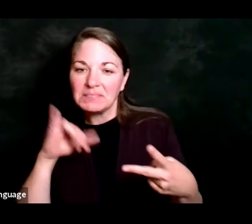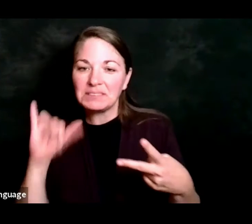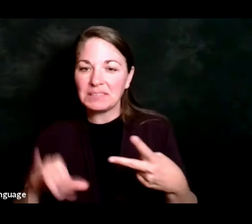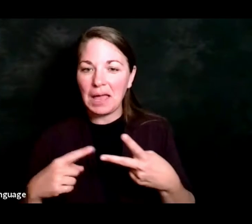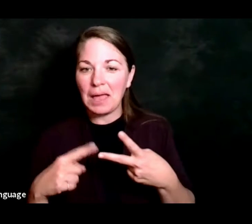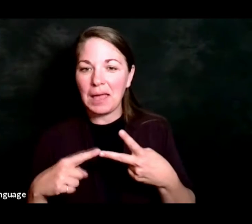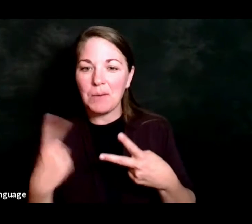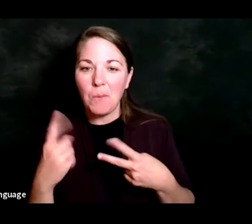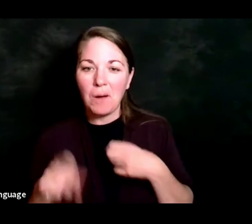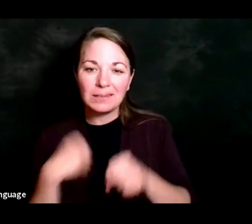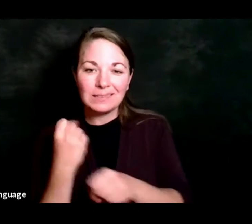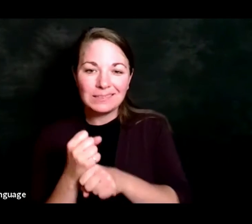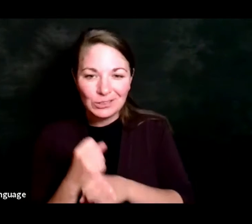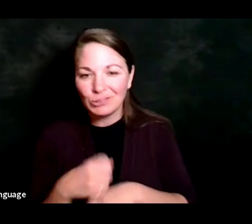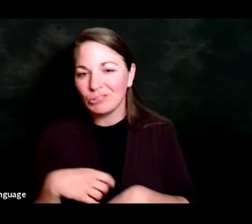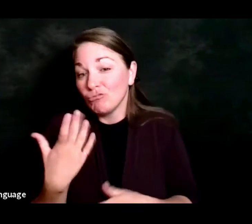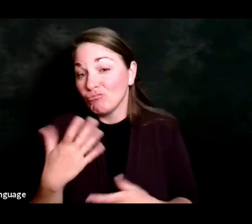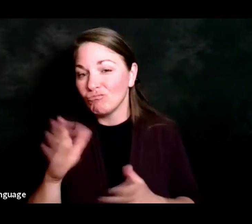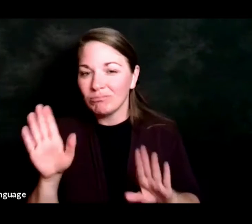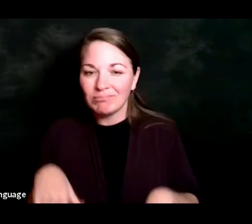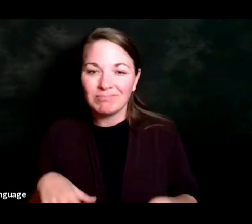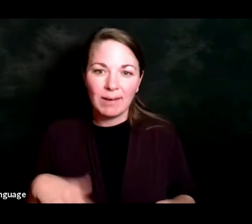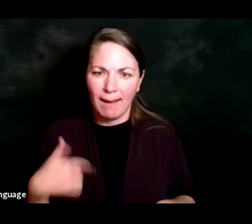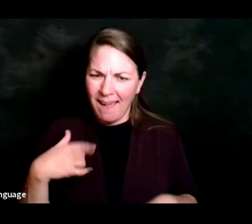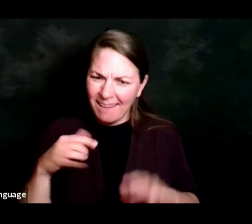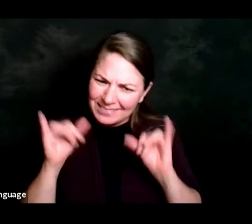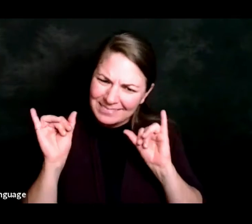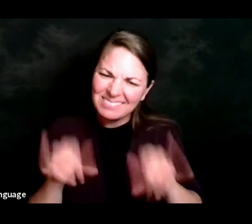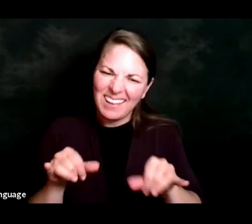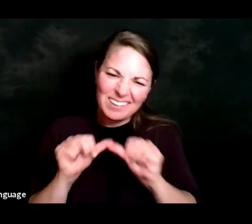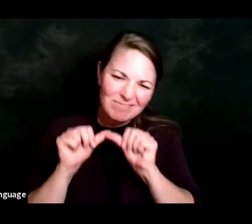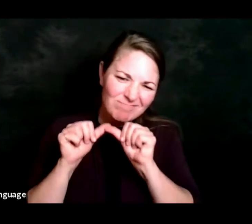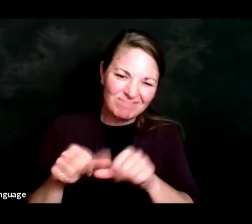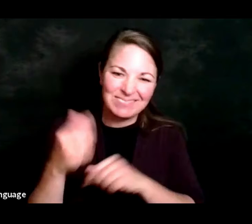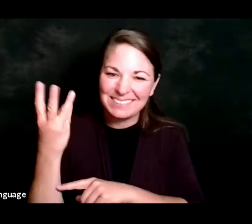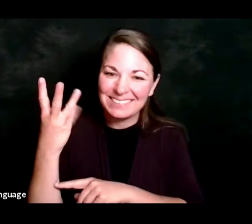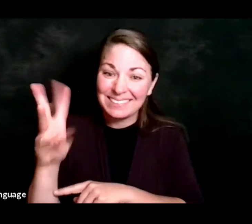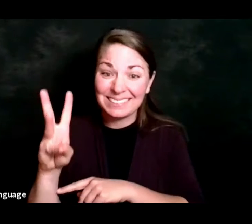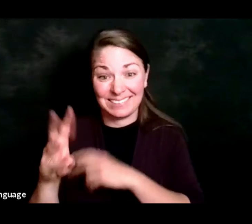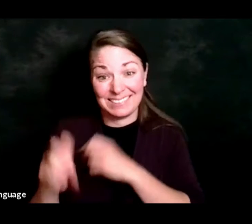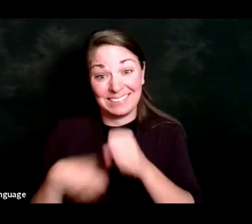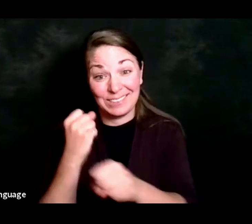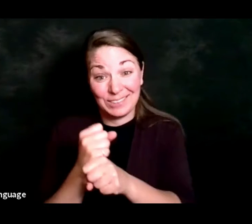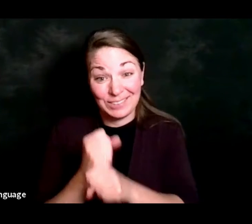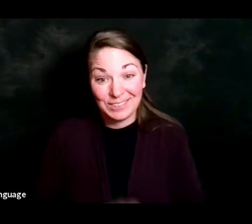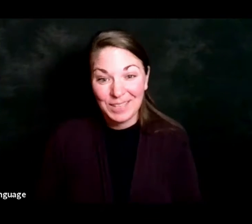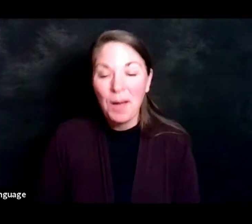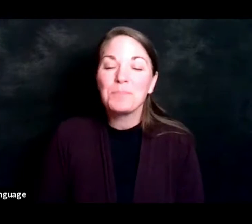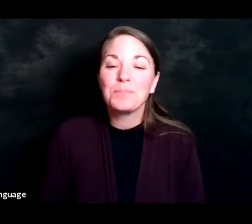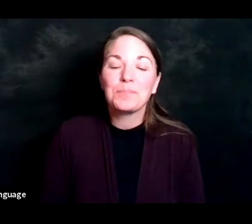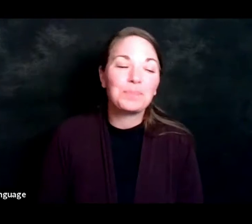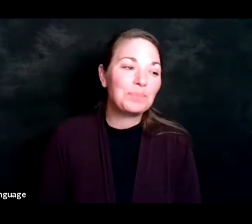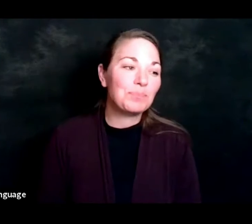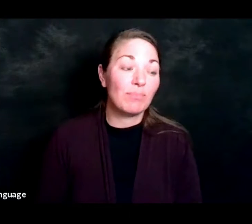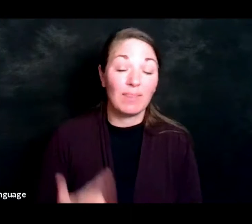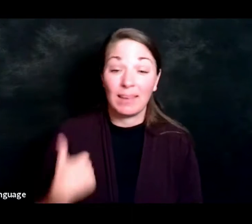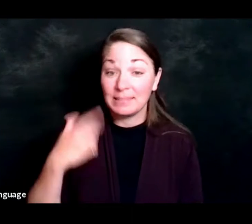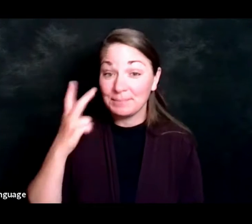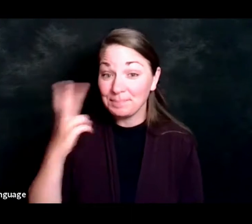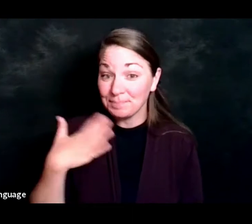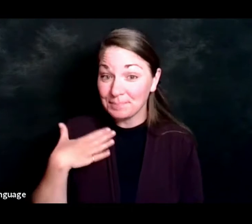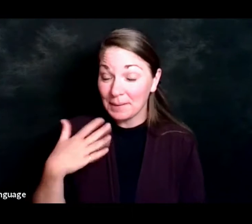and delivery. And I stayed for 16. Looking at the position that I'm assisting with now as the